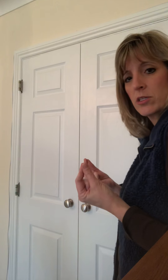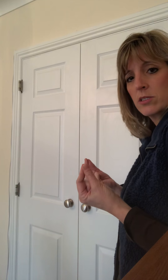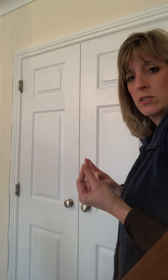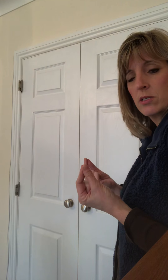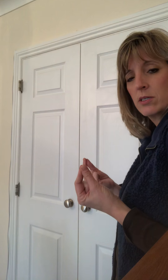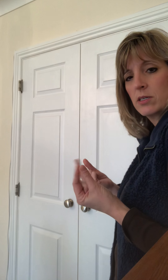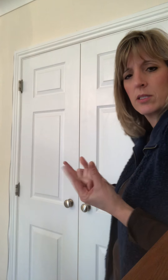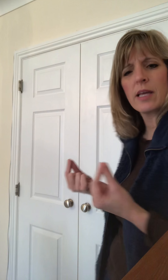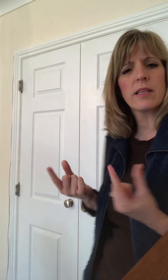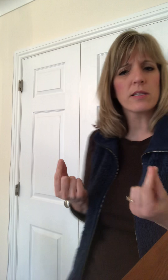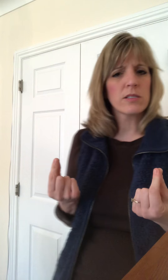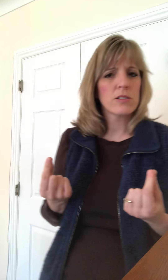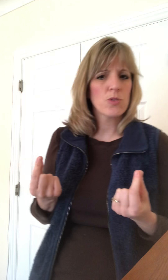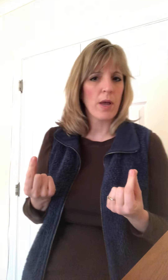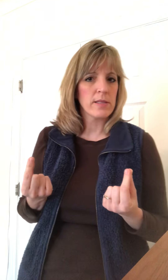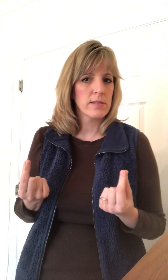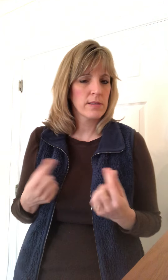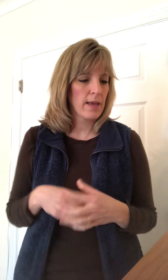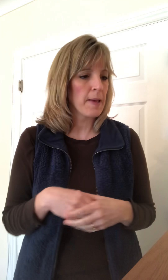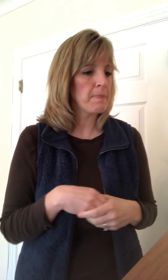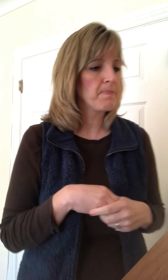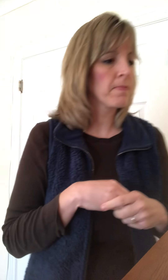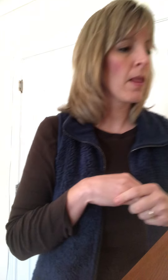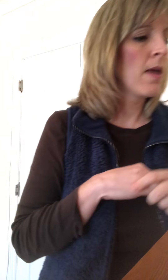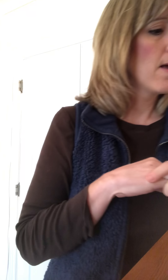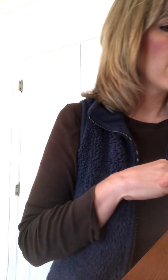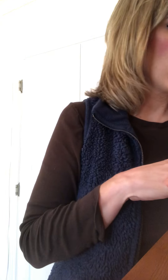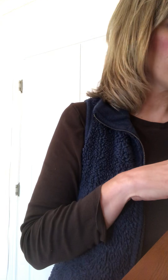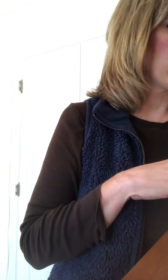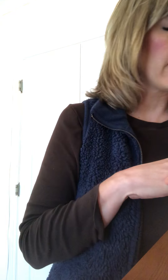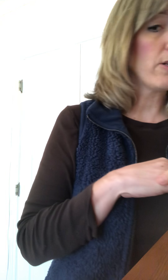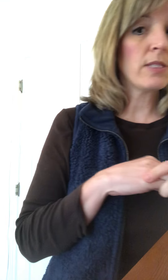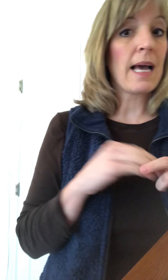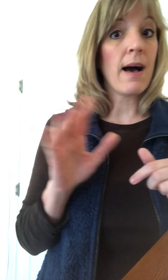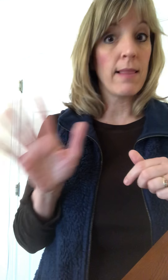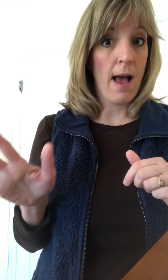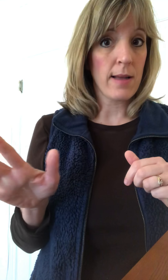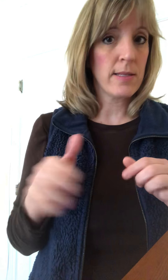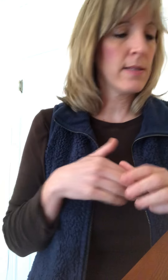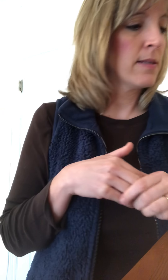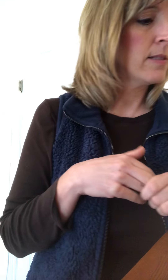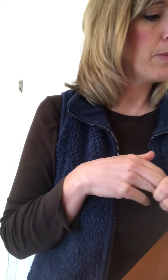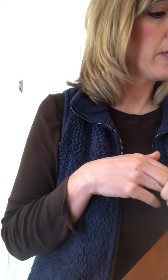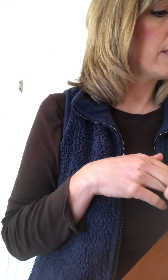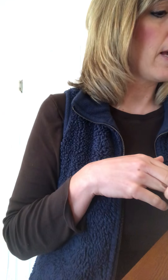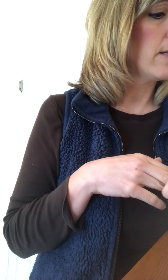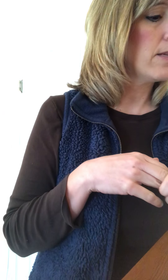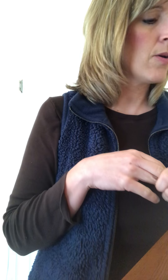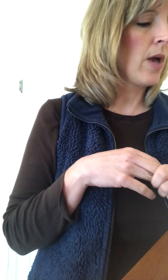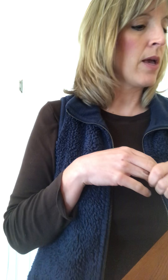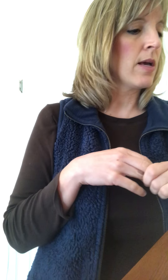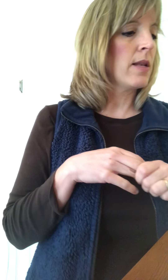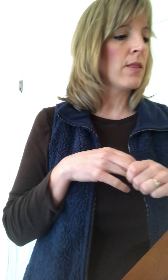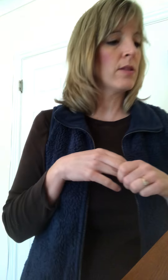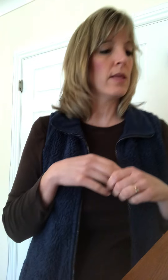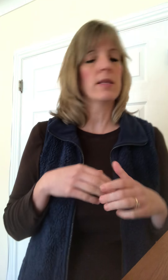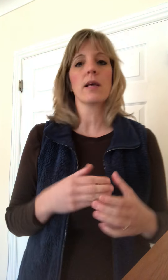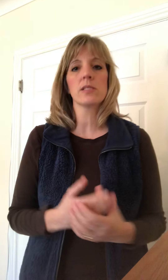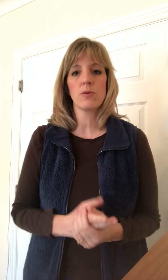fingers like this, twice. Okay? All right, they use that a lot. It's a big sign. Okay, and then the next, we're